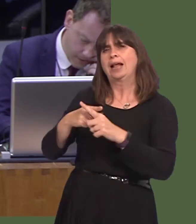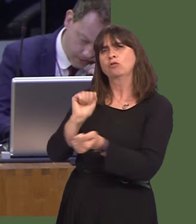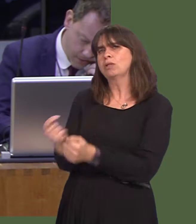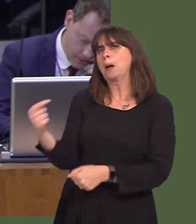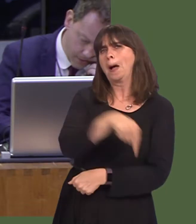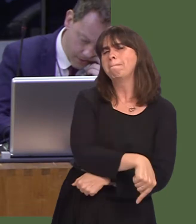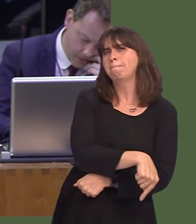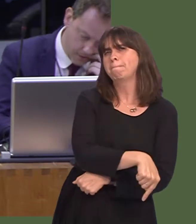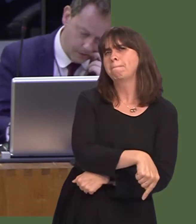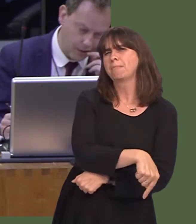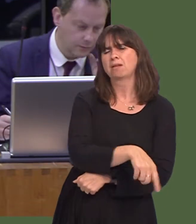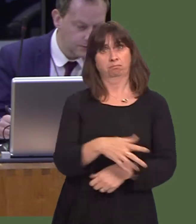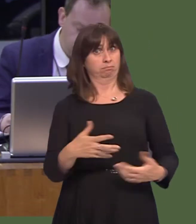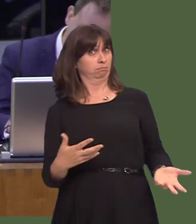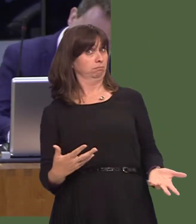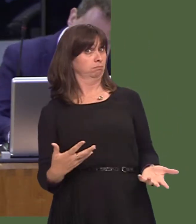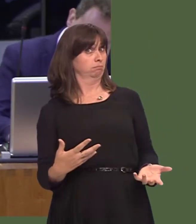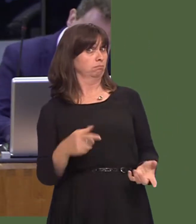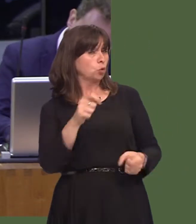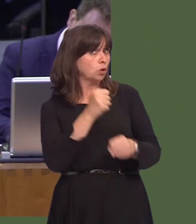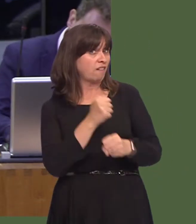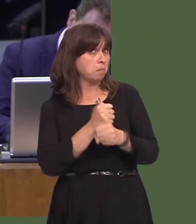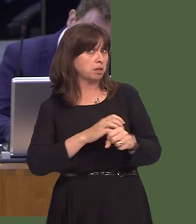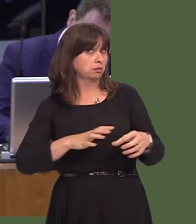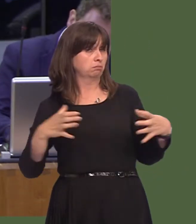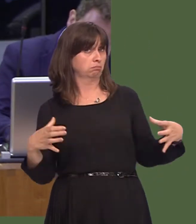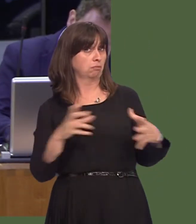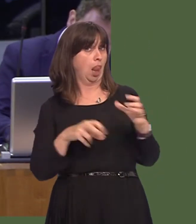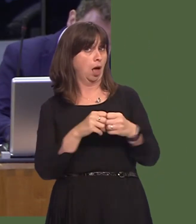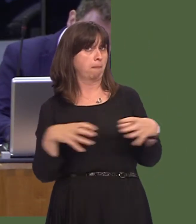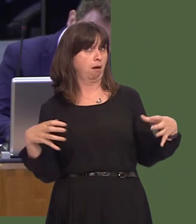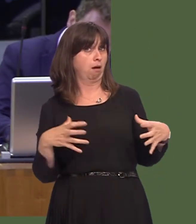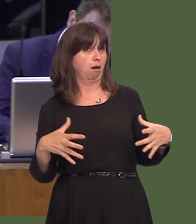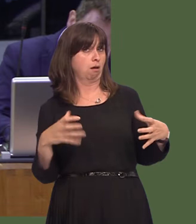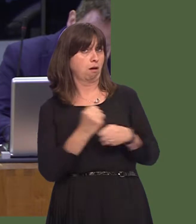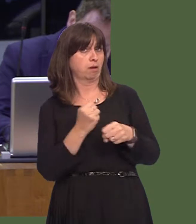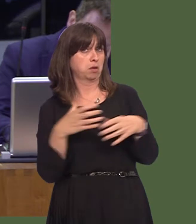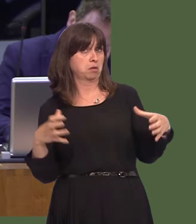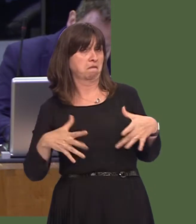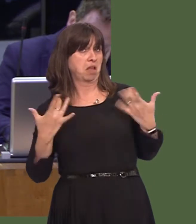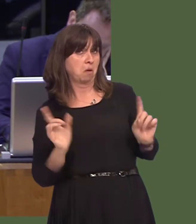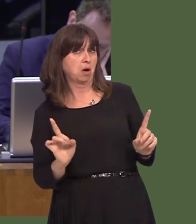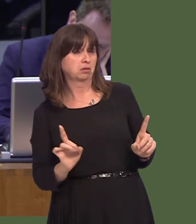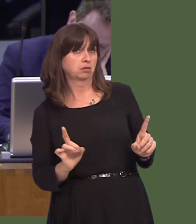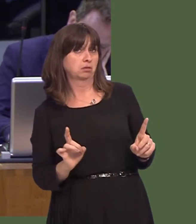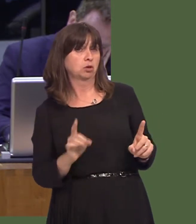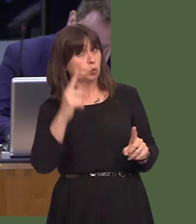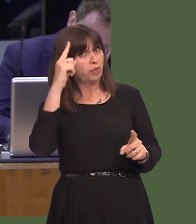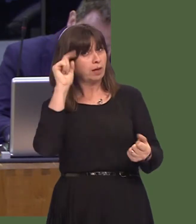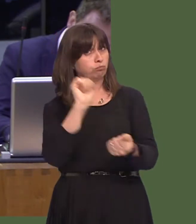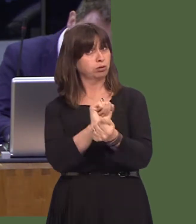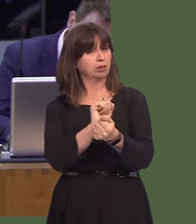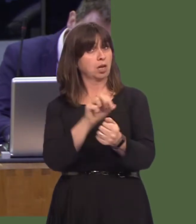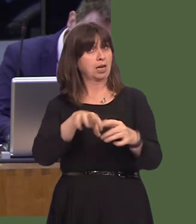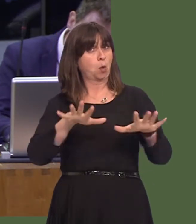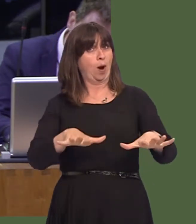prisoners. First Minister, can you clarify your government's position on this issue? And do you believe that prisons in Wales should only